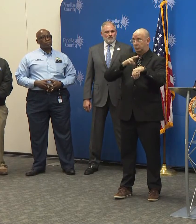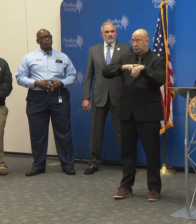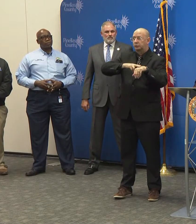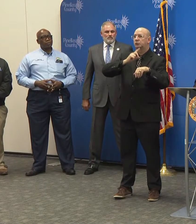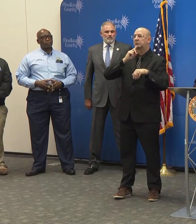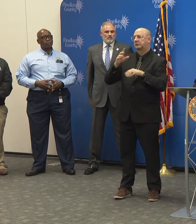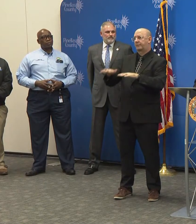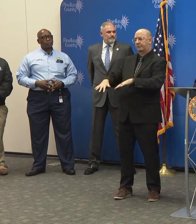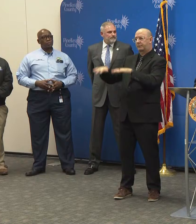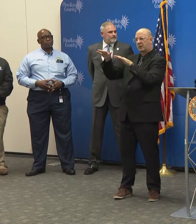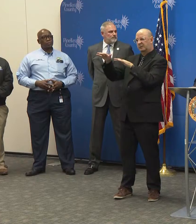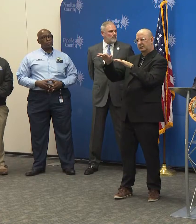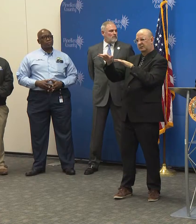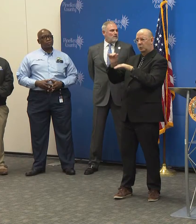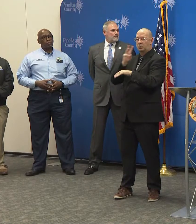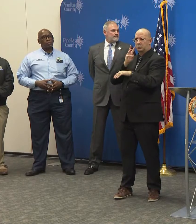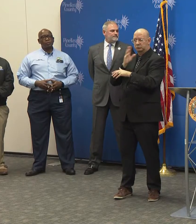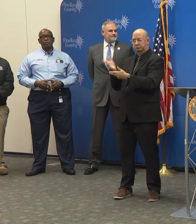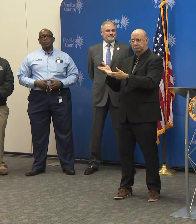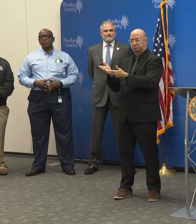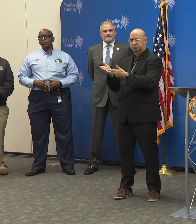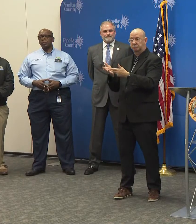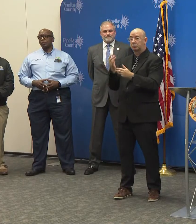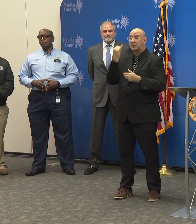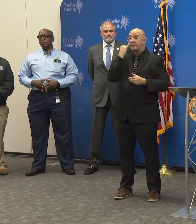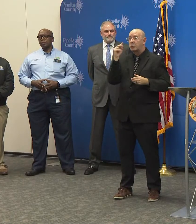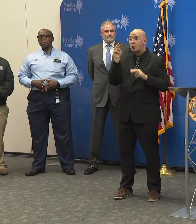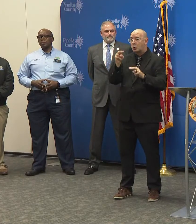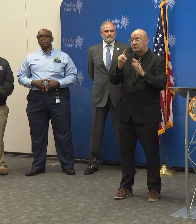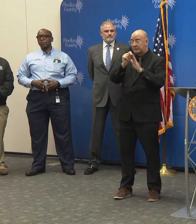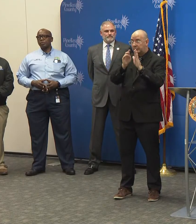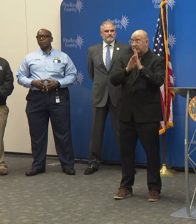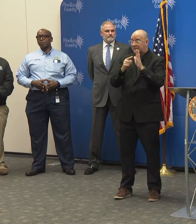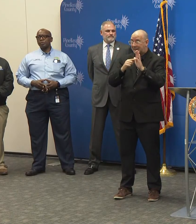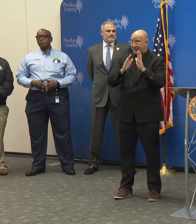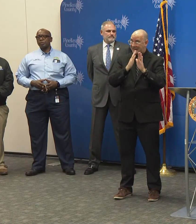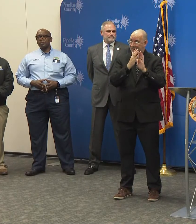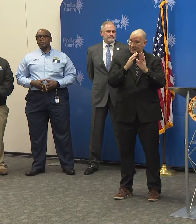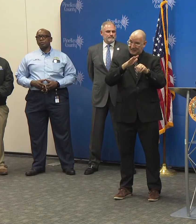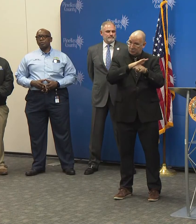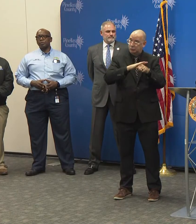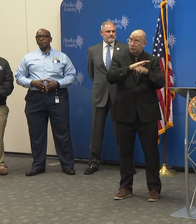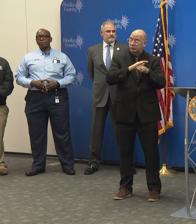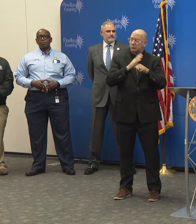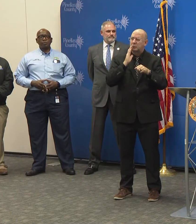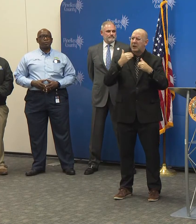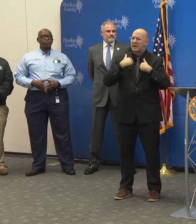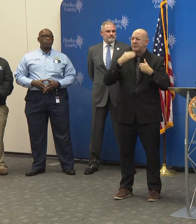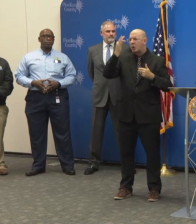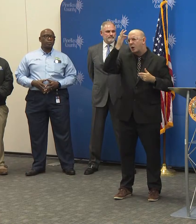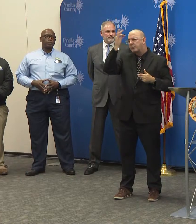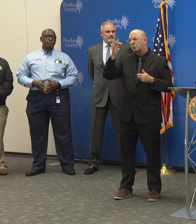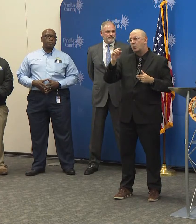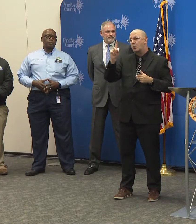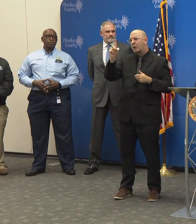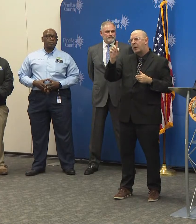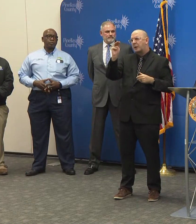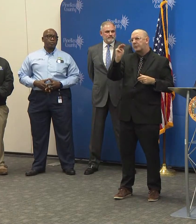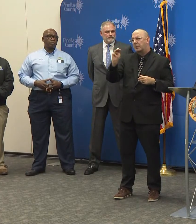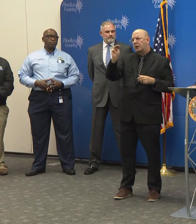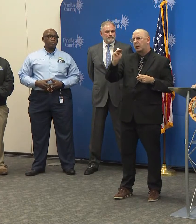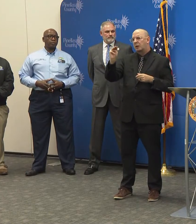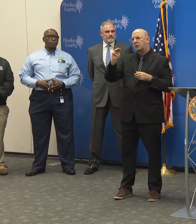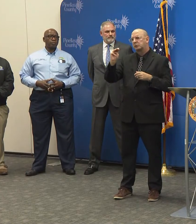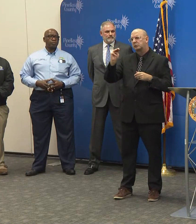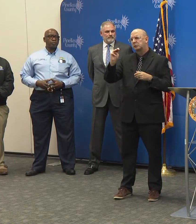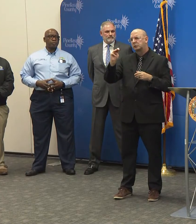you see that. If you look in the Tampa Bay area, I think that we have close to 1 million flood policies.